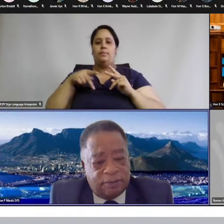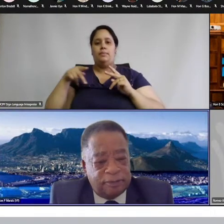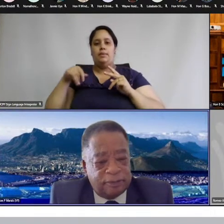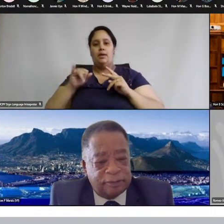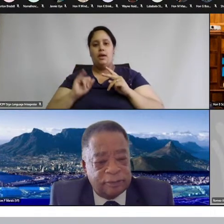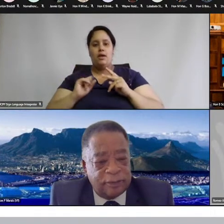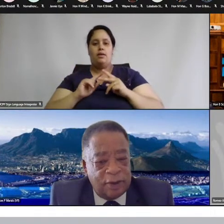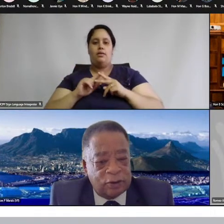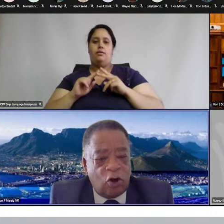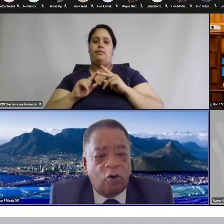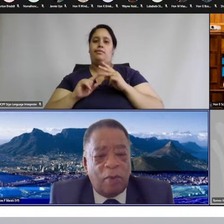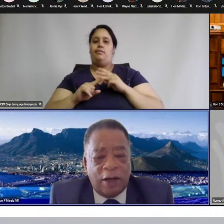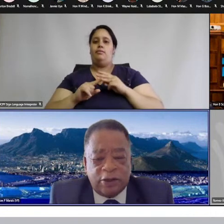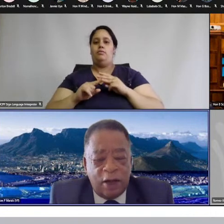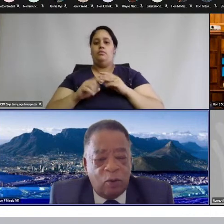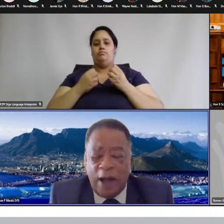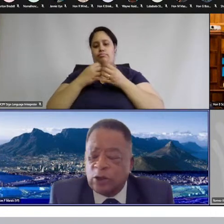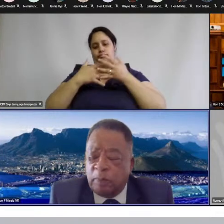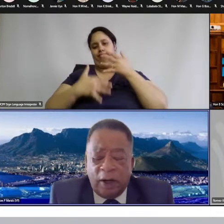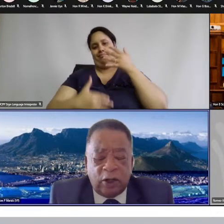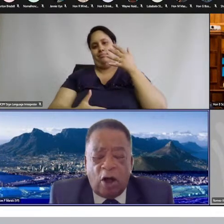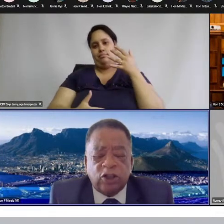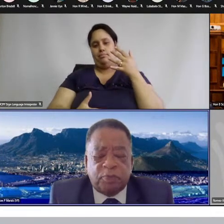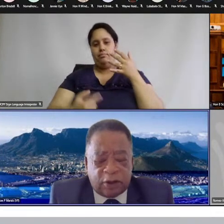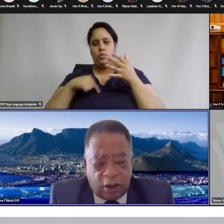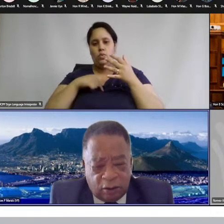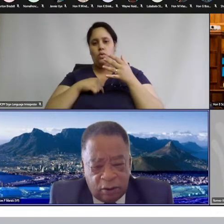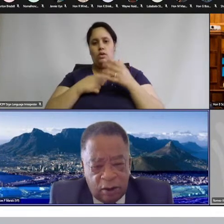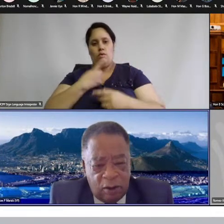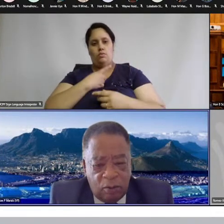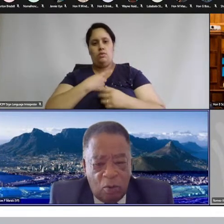PPIs, so much. We had to build a